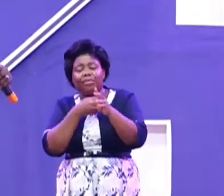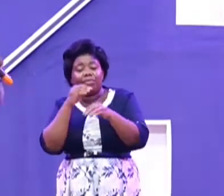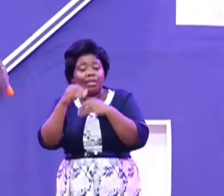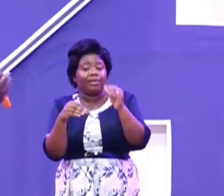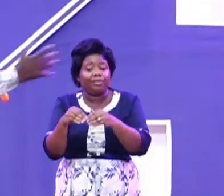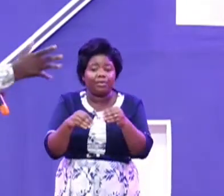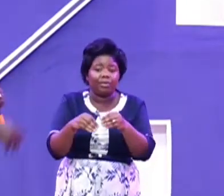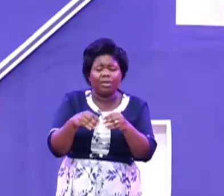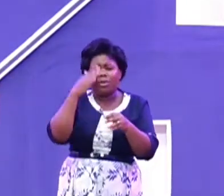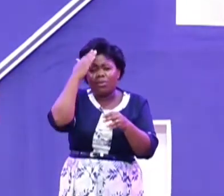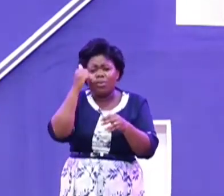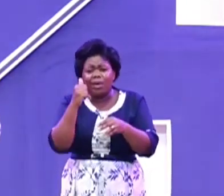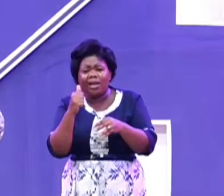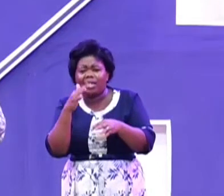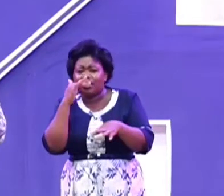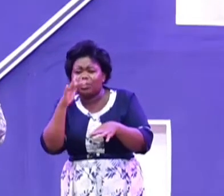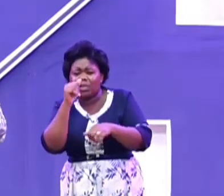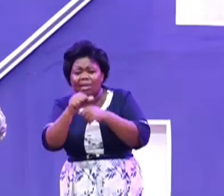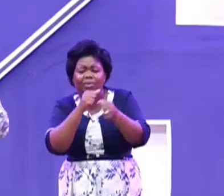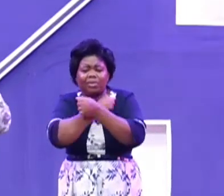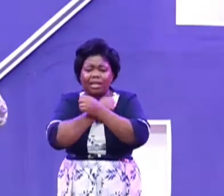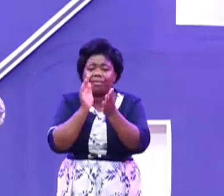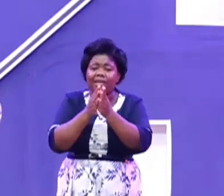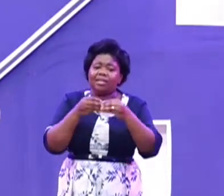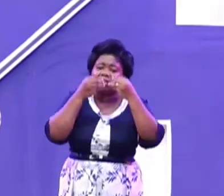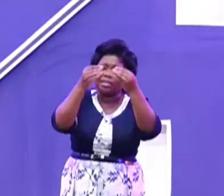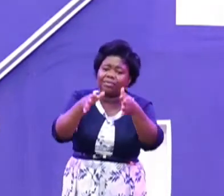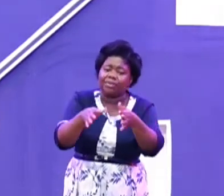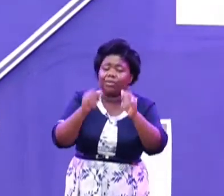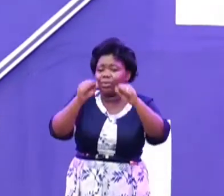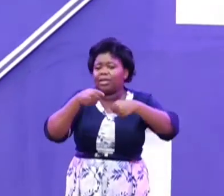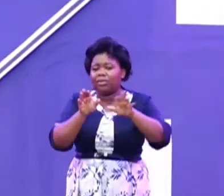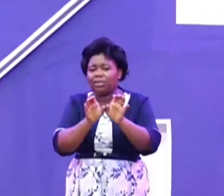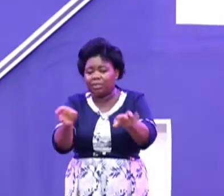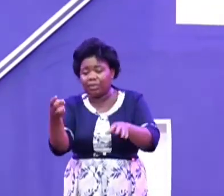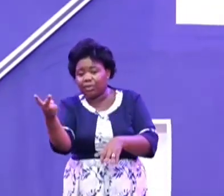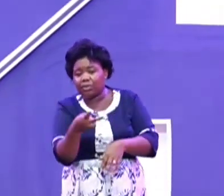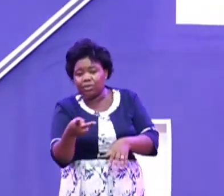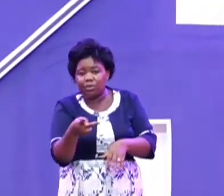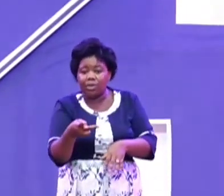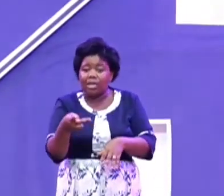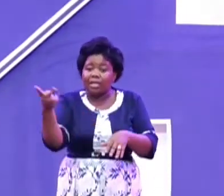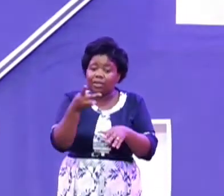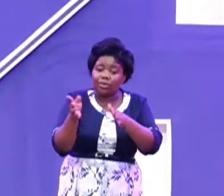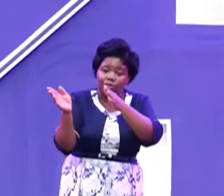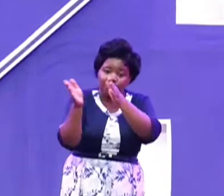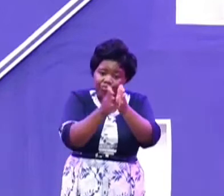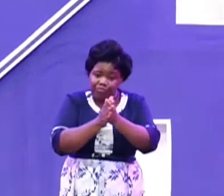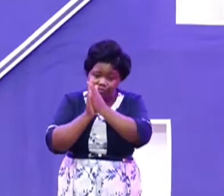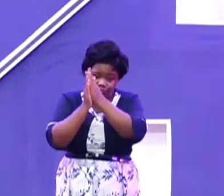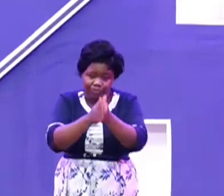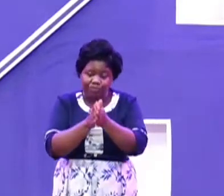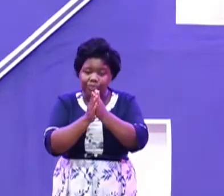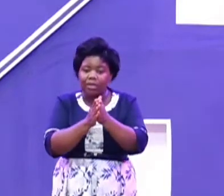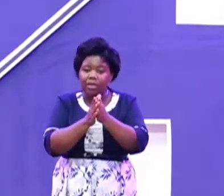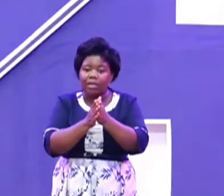why is he talking about love and giving? You cannot separate the two. They go together.